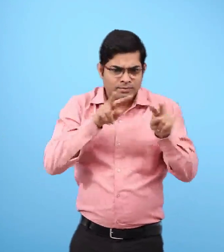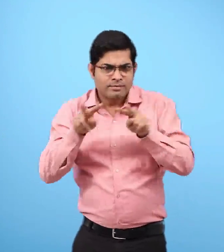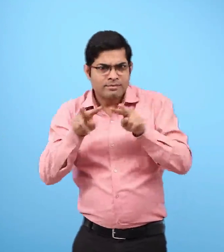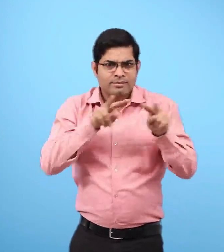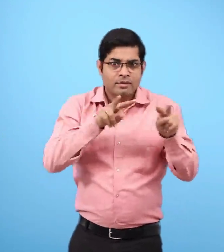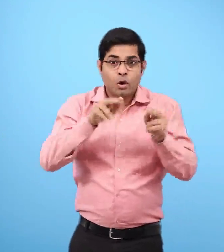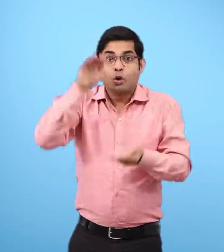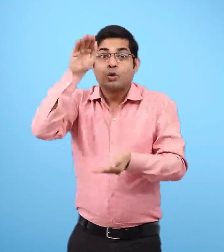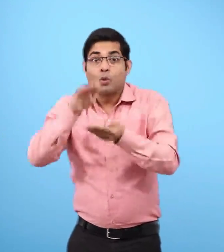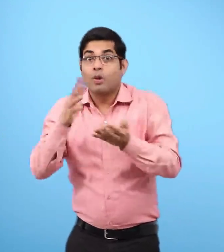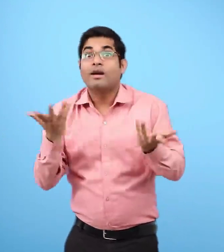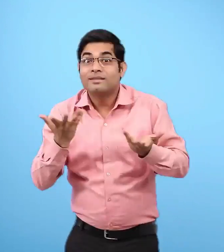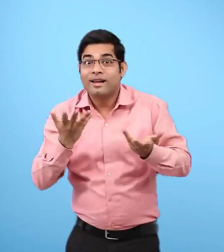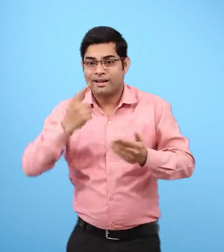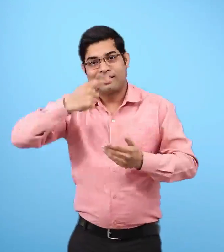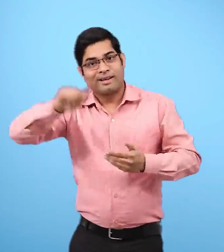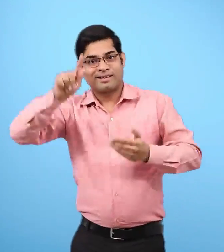Identify the shorter rope.